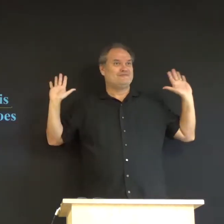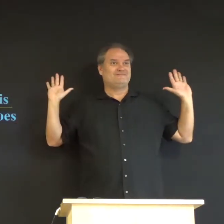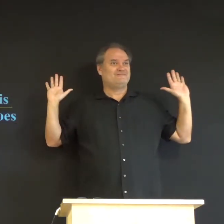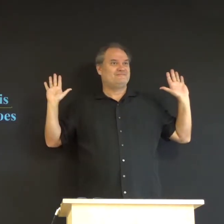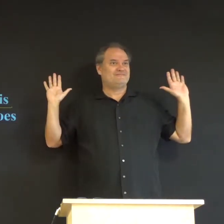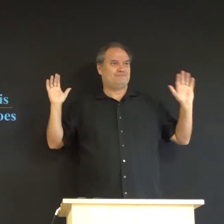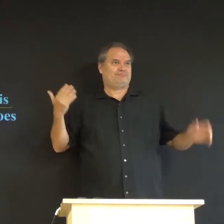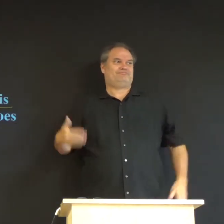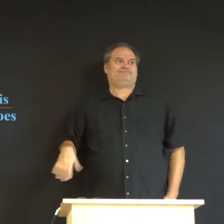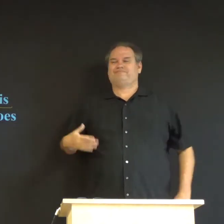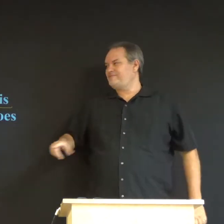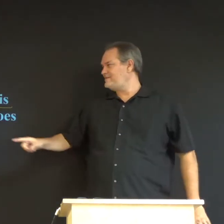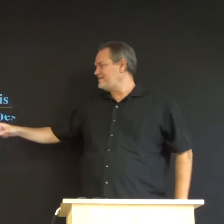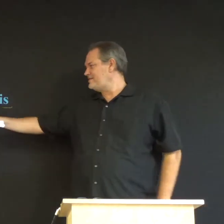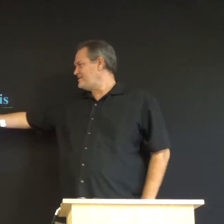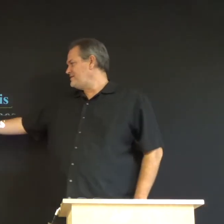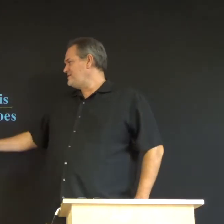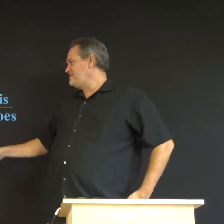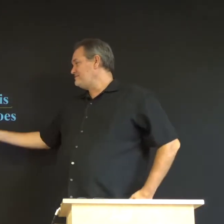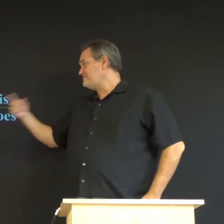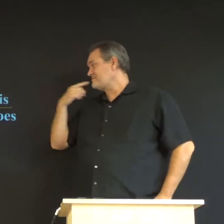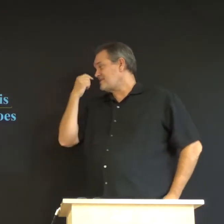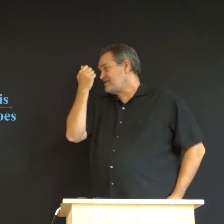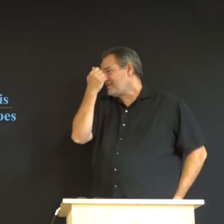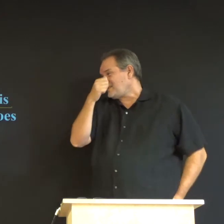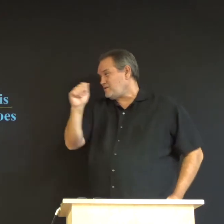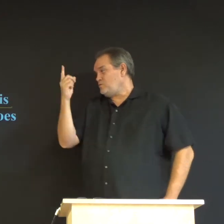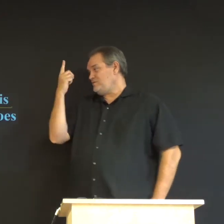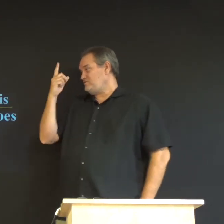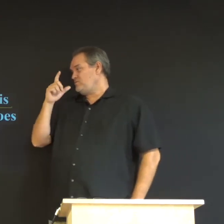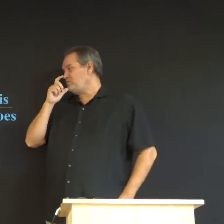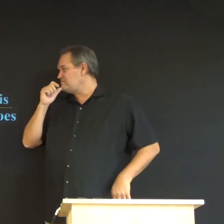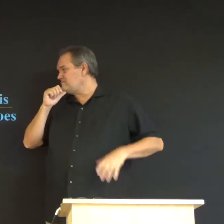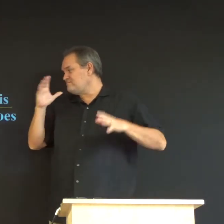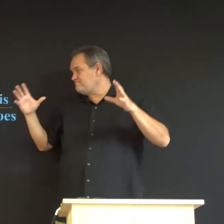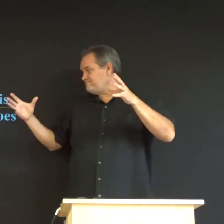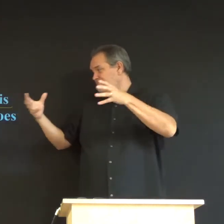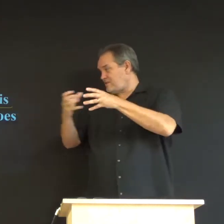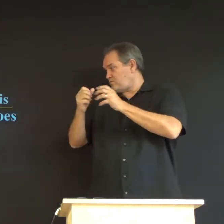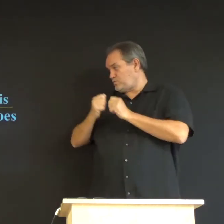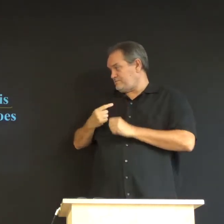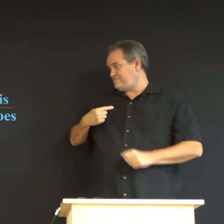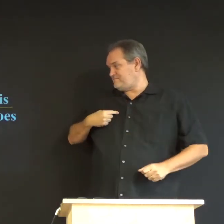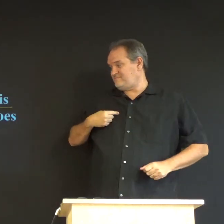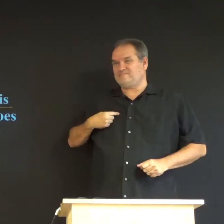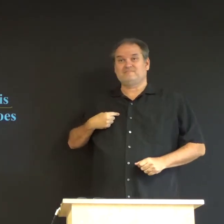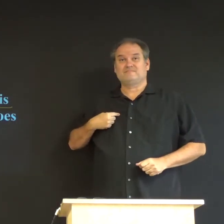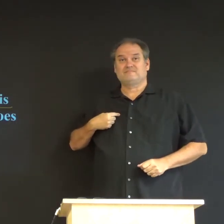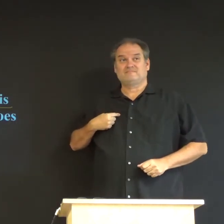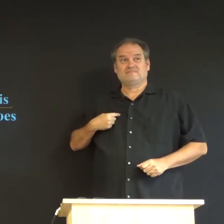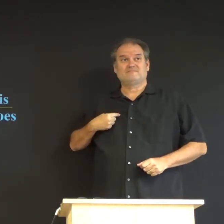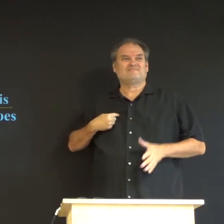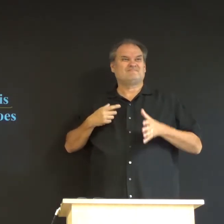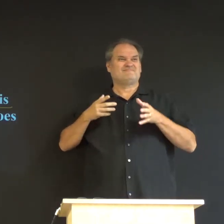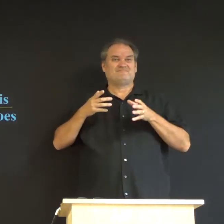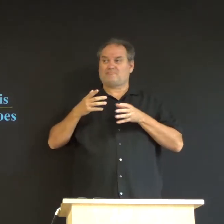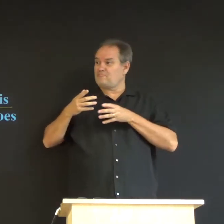Jesus made it clear. You're against me, you're going to hell. To anyone who does not gather with me,